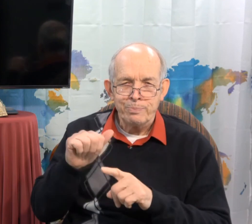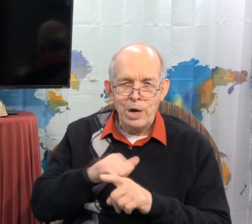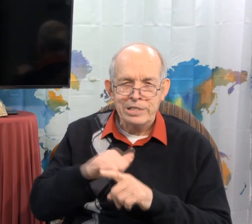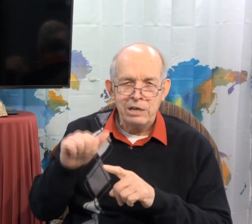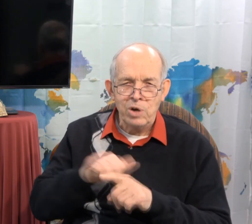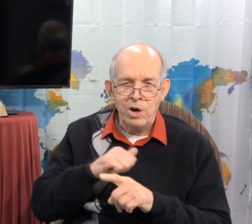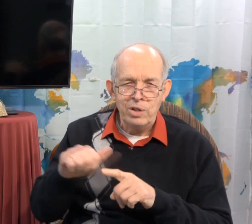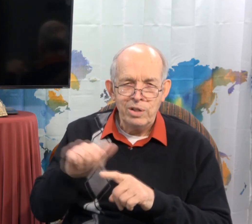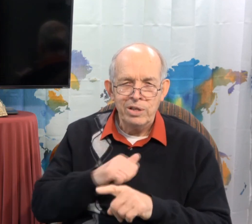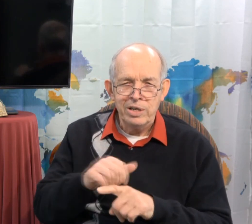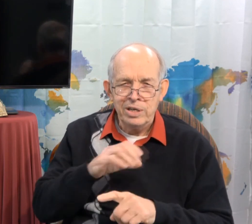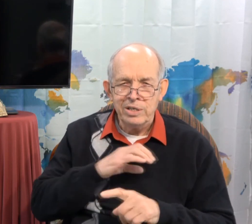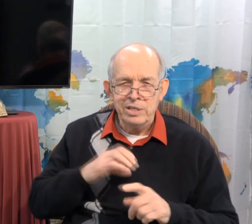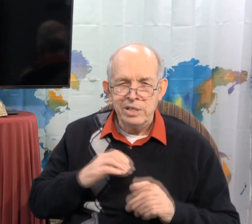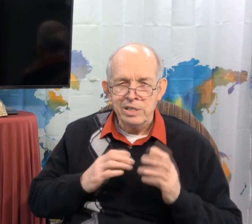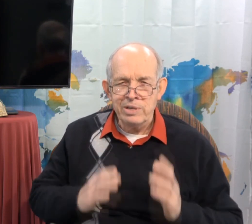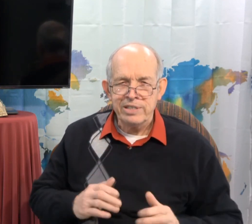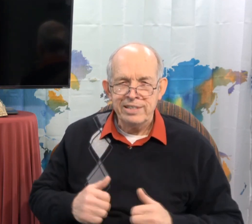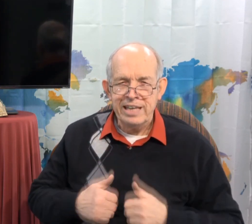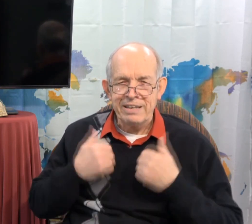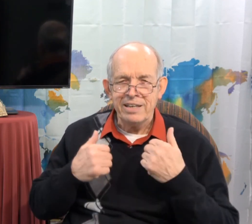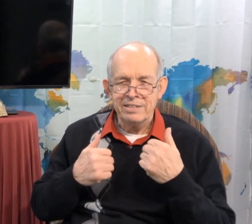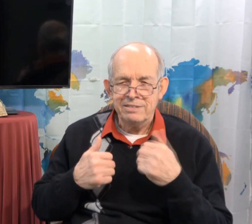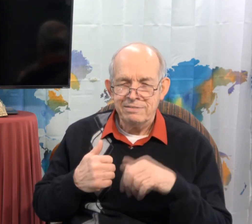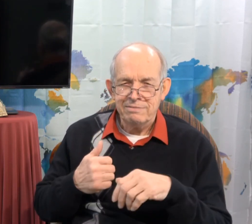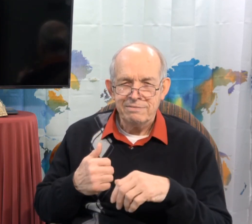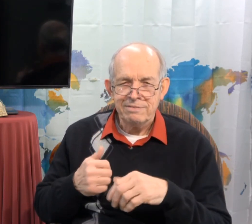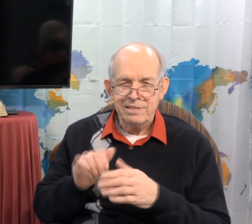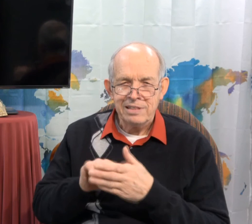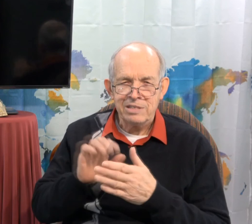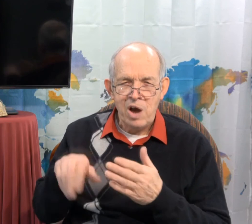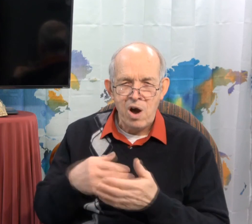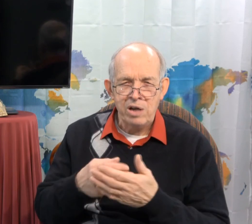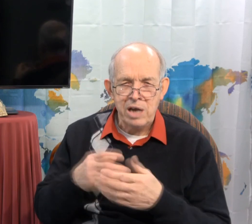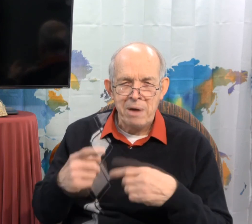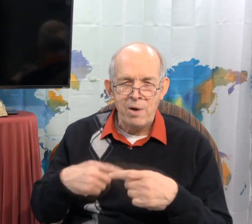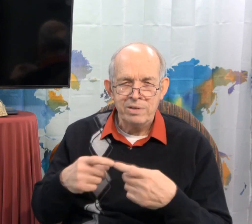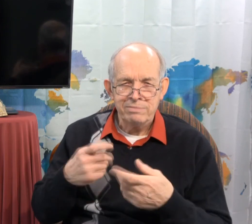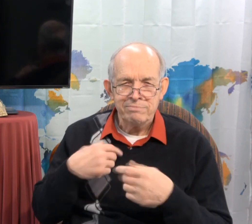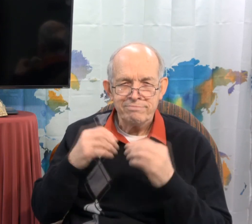what the God, which is leading, that's all about.